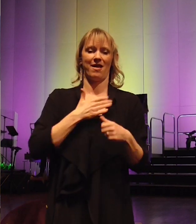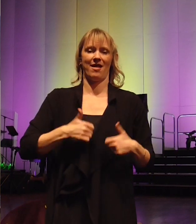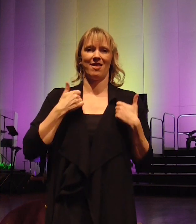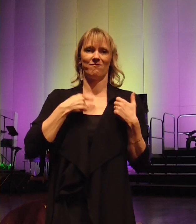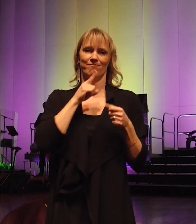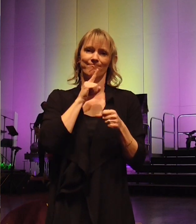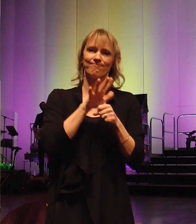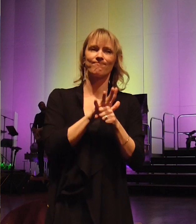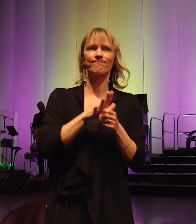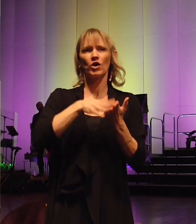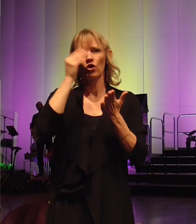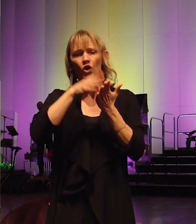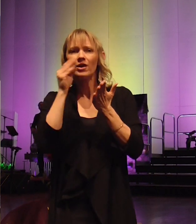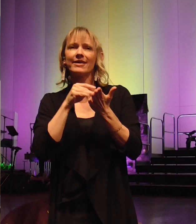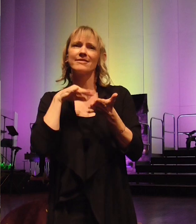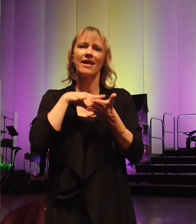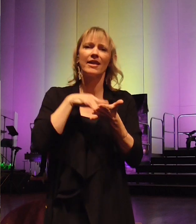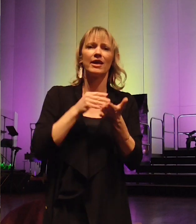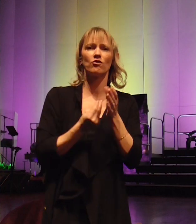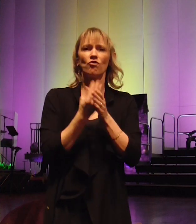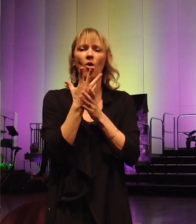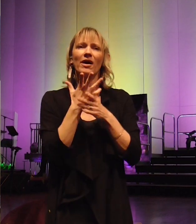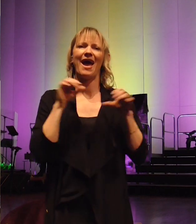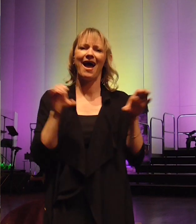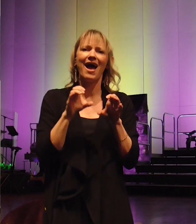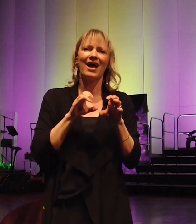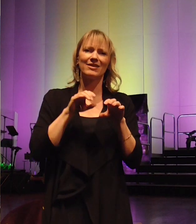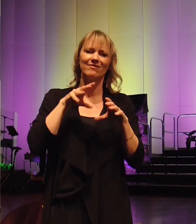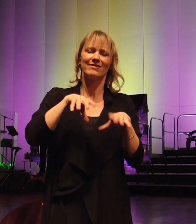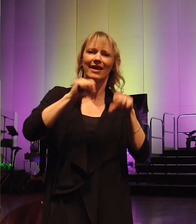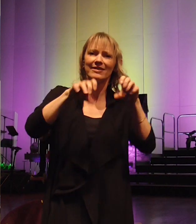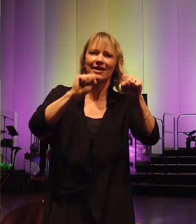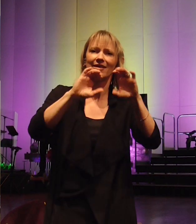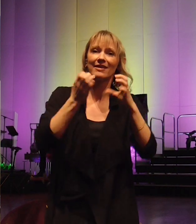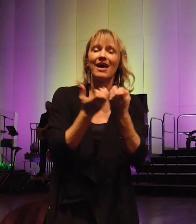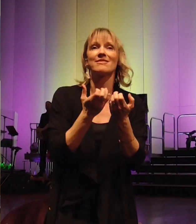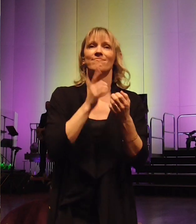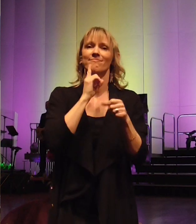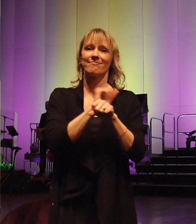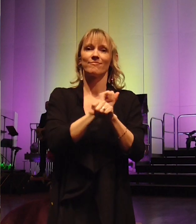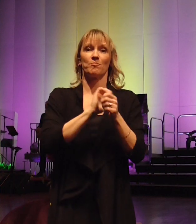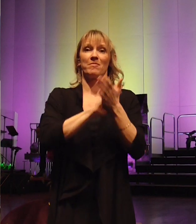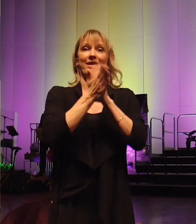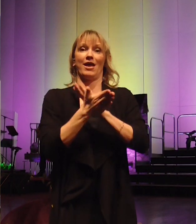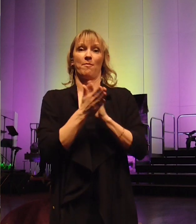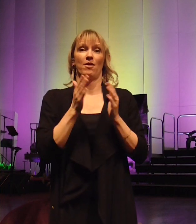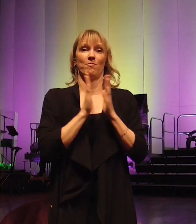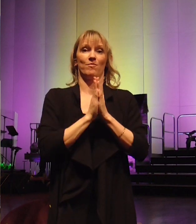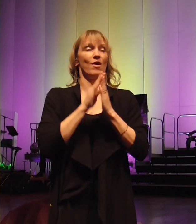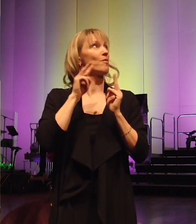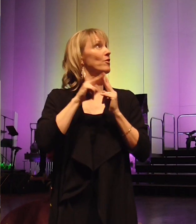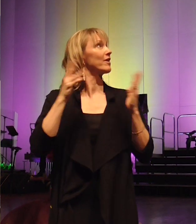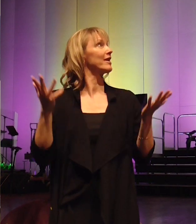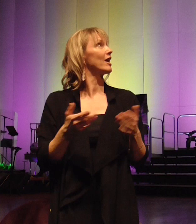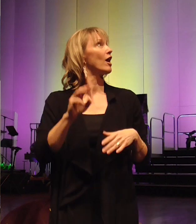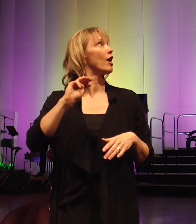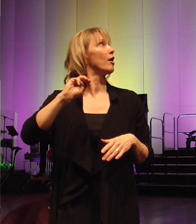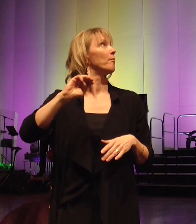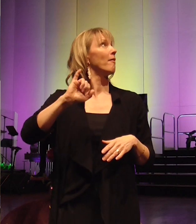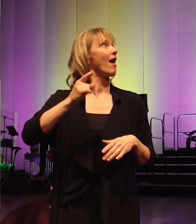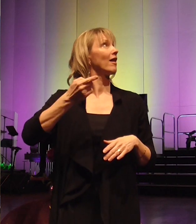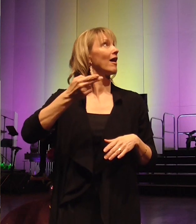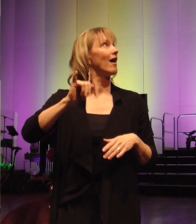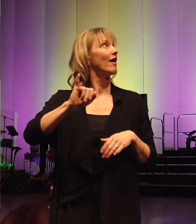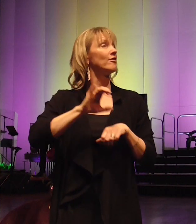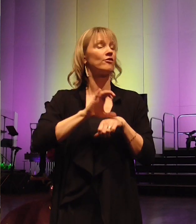to learning, studying, growing, and being active in classes, ultimately becoming a practitioner right here at Mile High. As a result